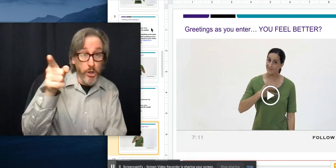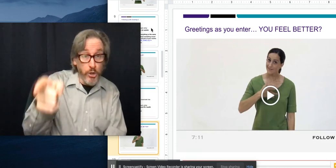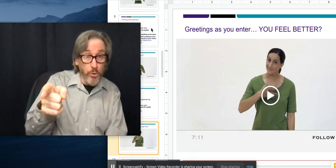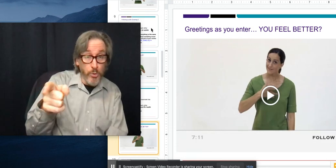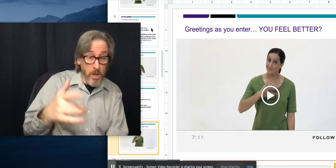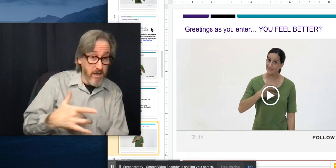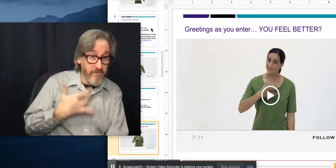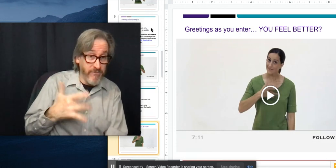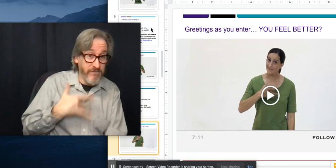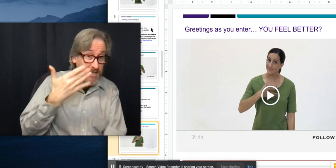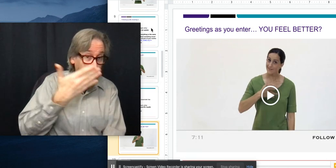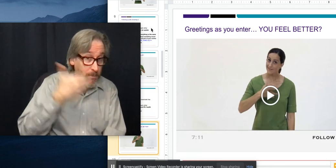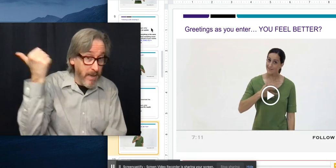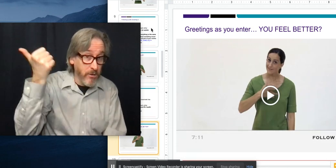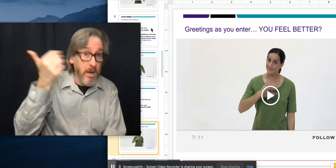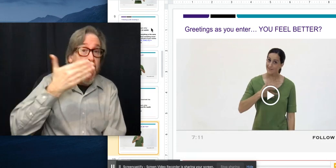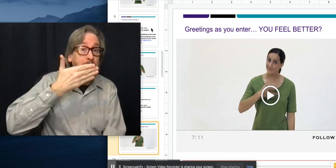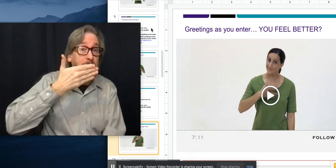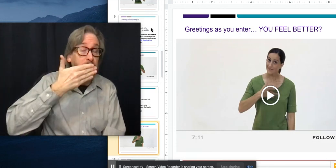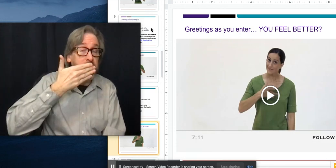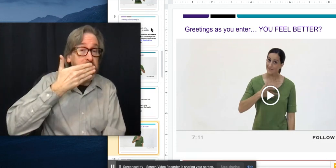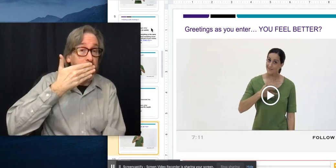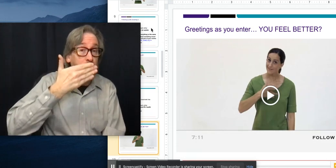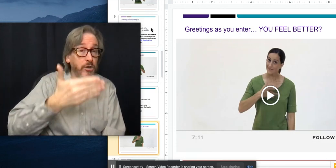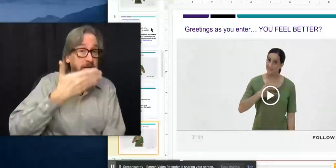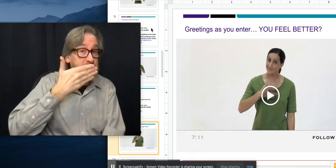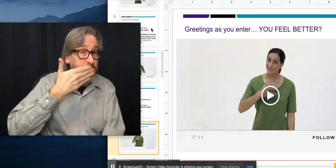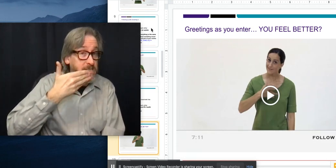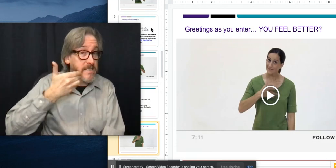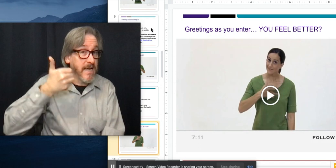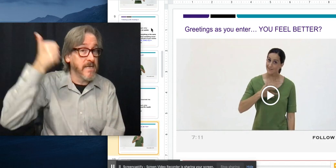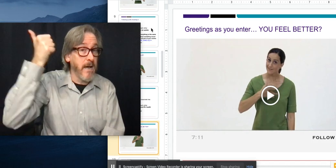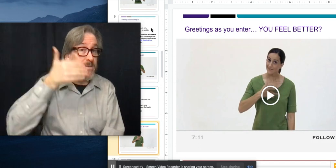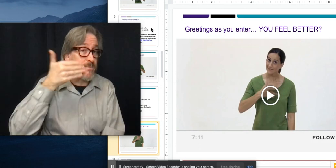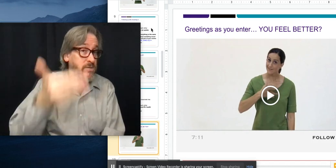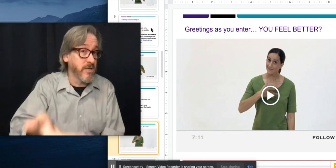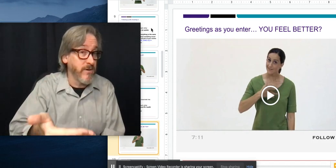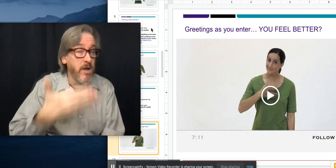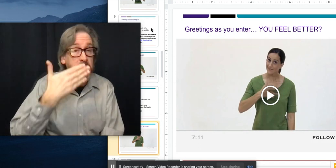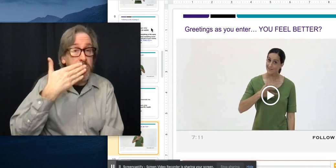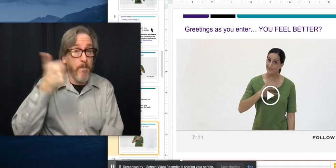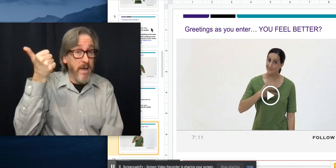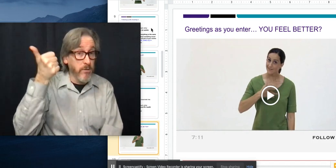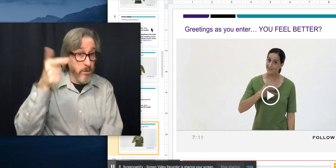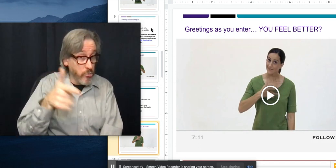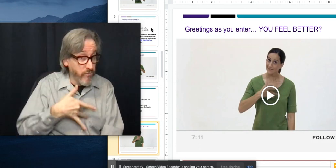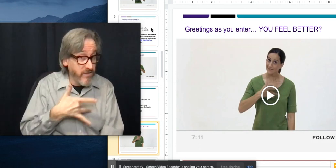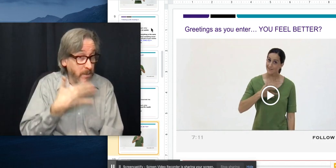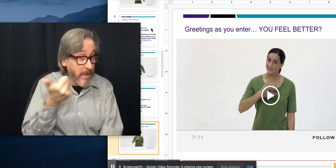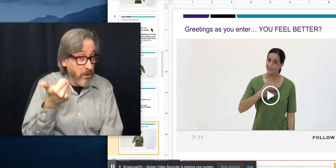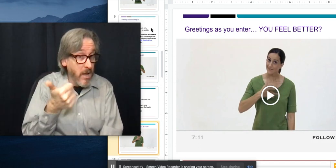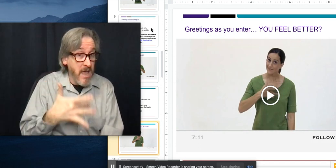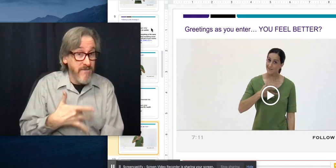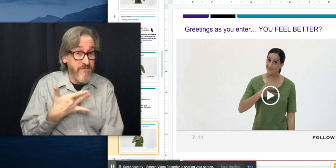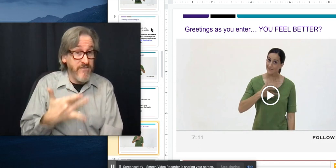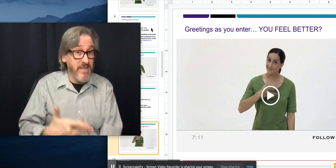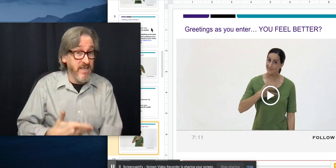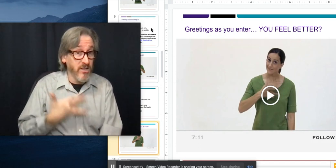or you feel better. And better is like good, except it slides up as opposed to coming better, feel